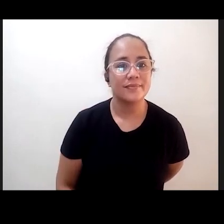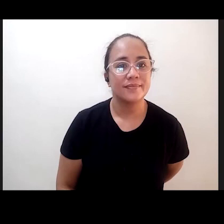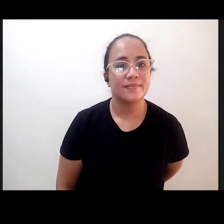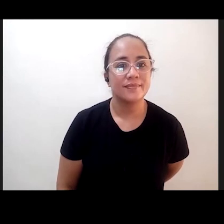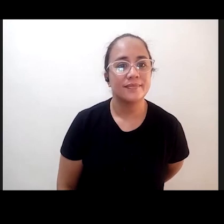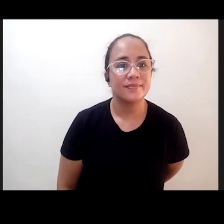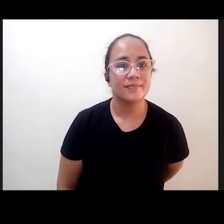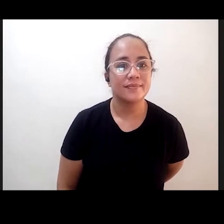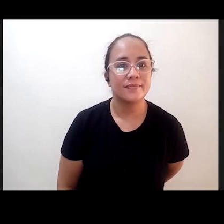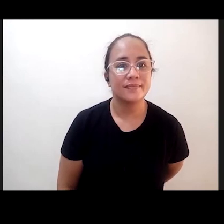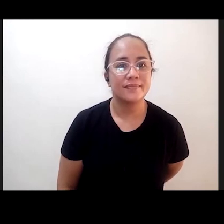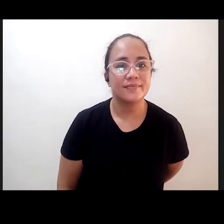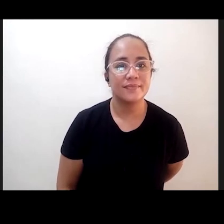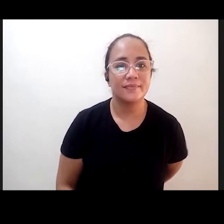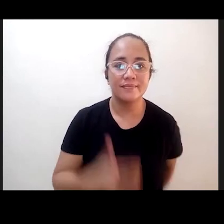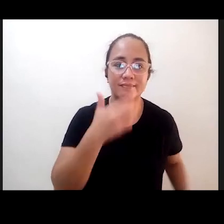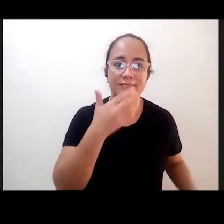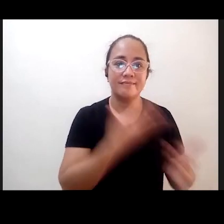Okay, good.